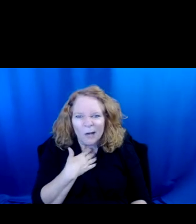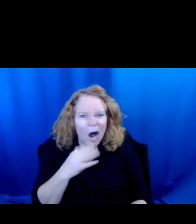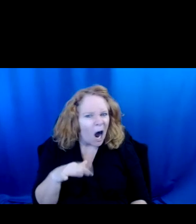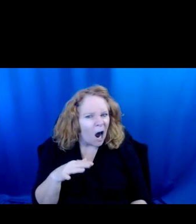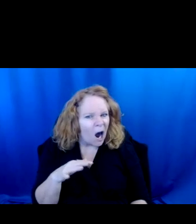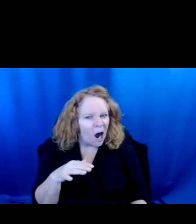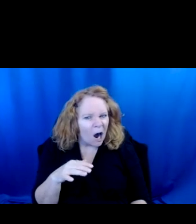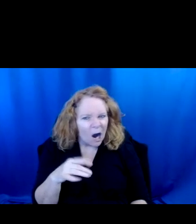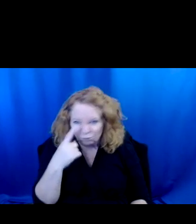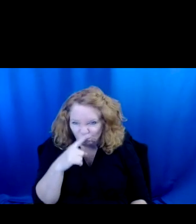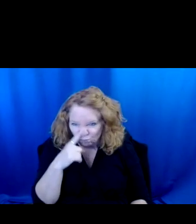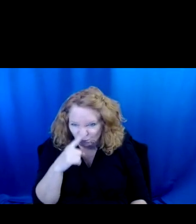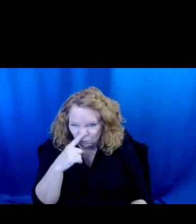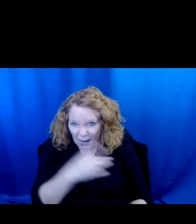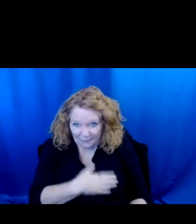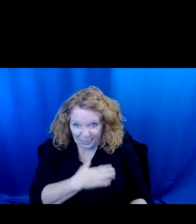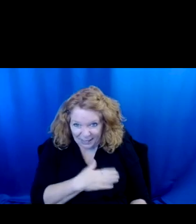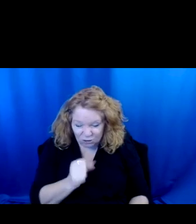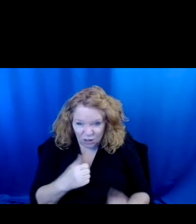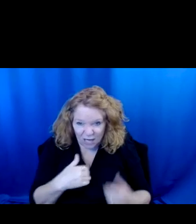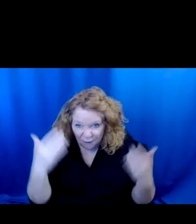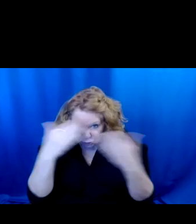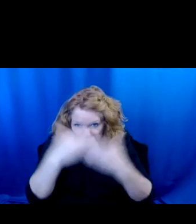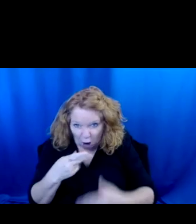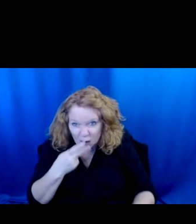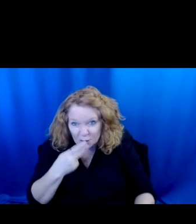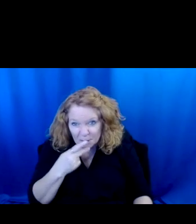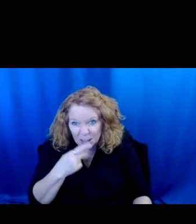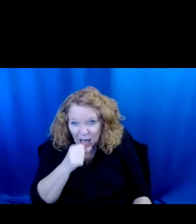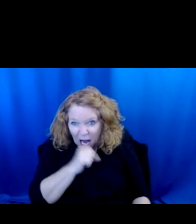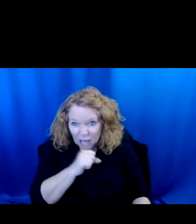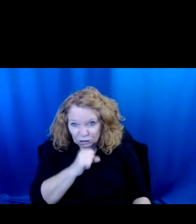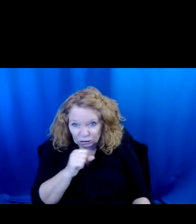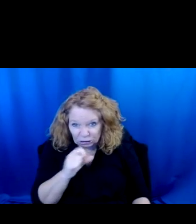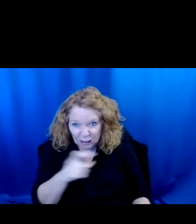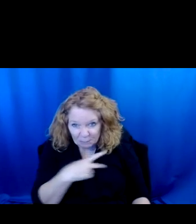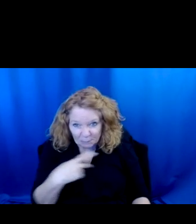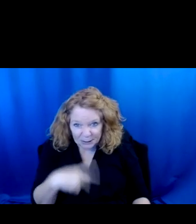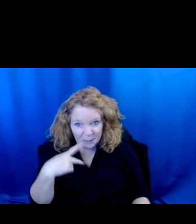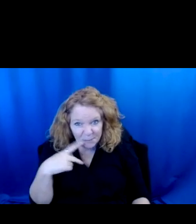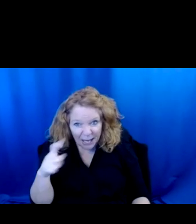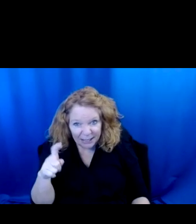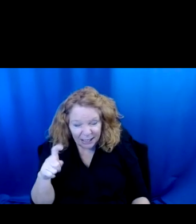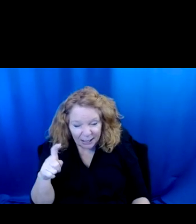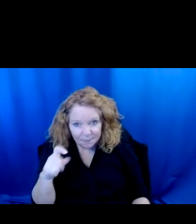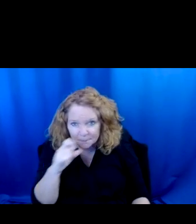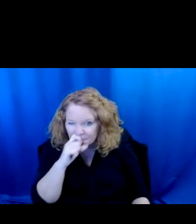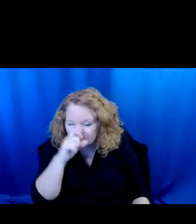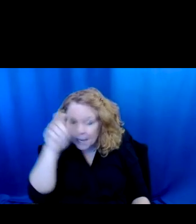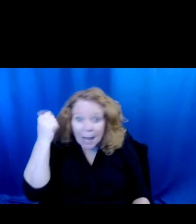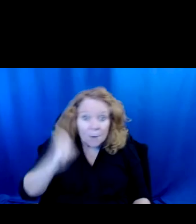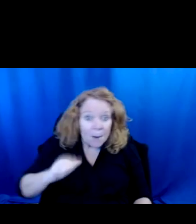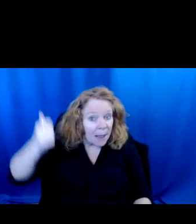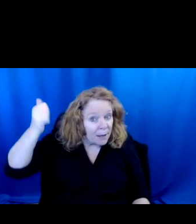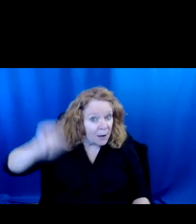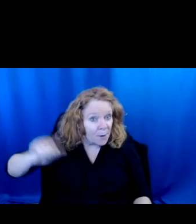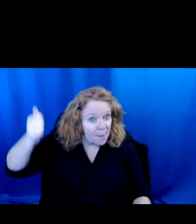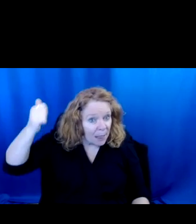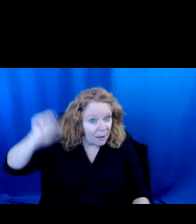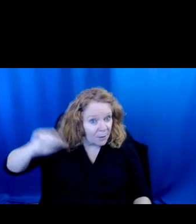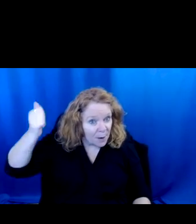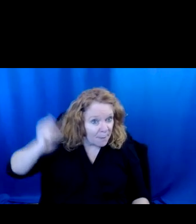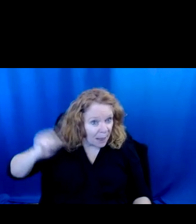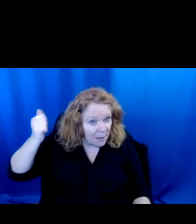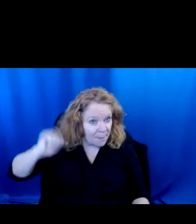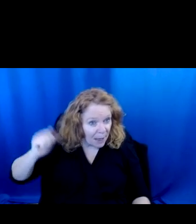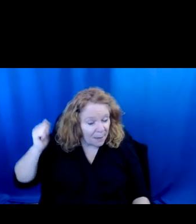please can I have the dark pink ice cream, Princess Peggy?" And Arabella, Arabella, Arabella, Bella,